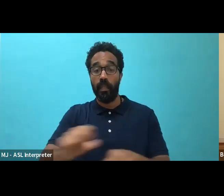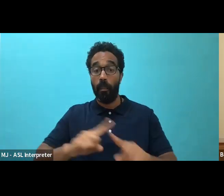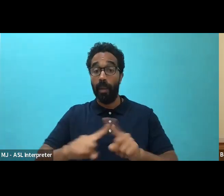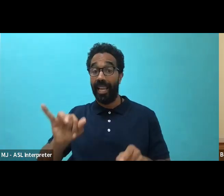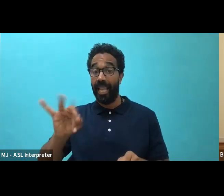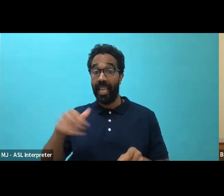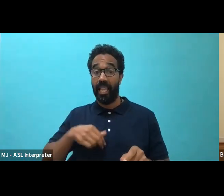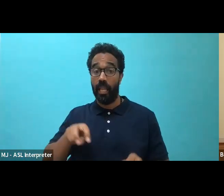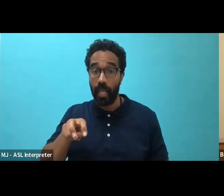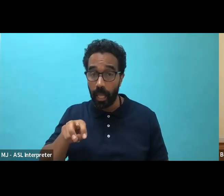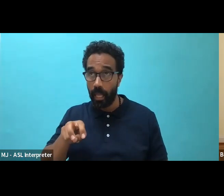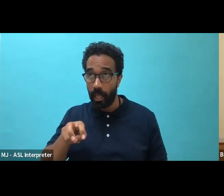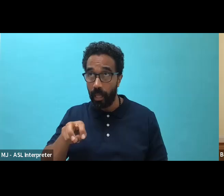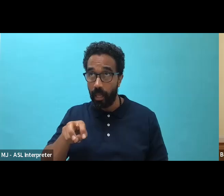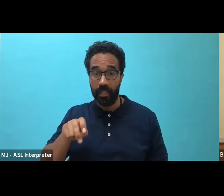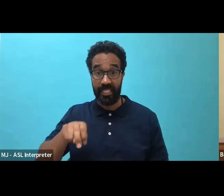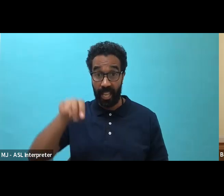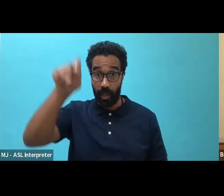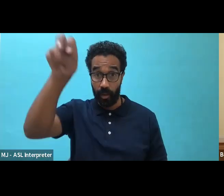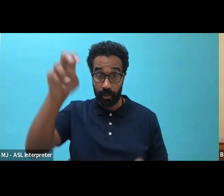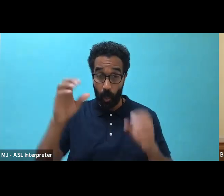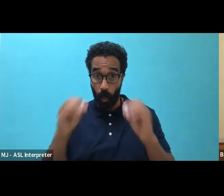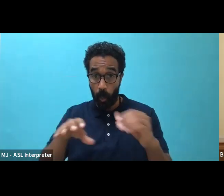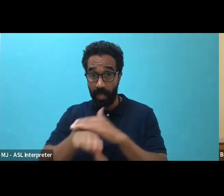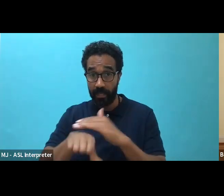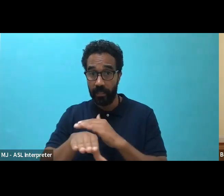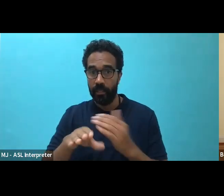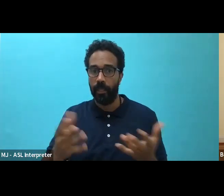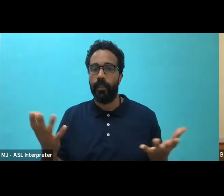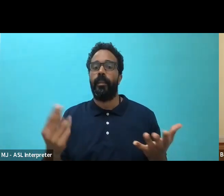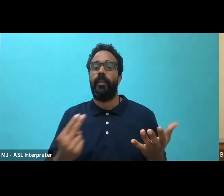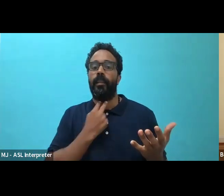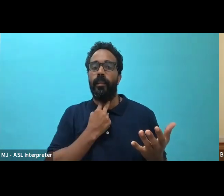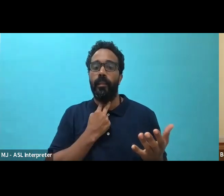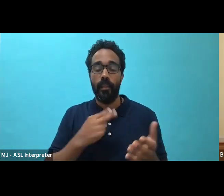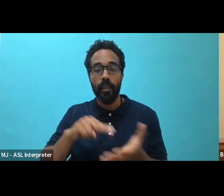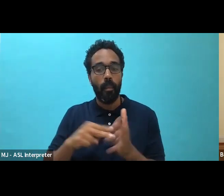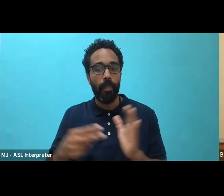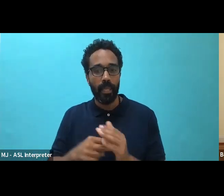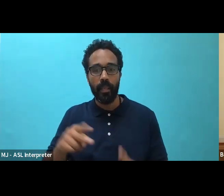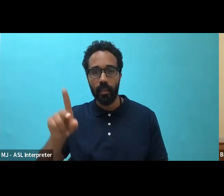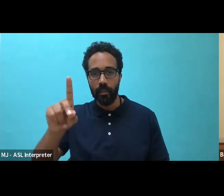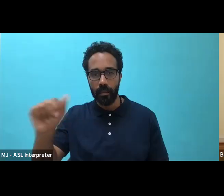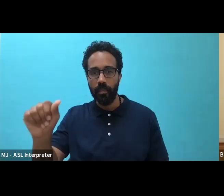a staircase, then the wheelchair versus the staircase becomes the problem. It's